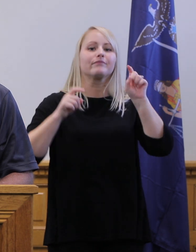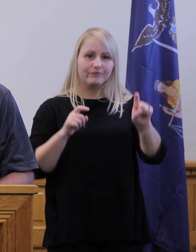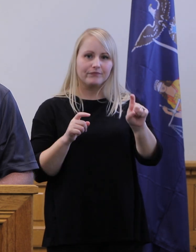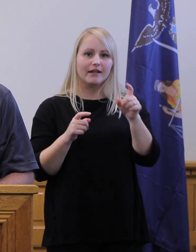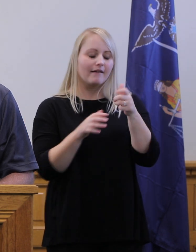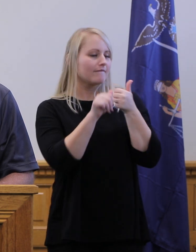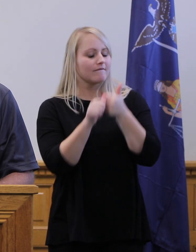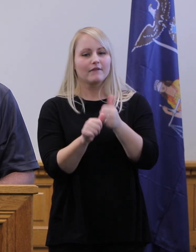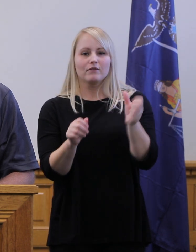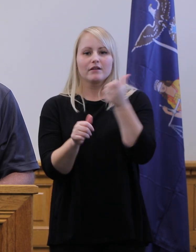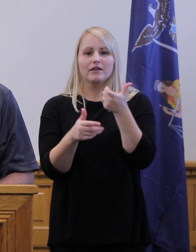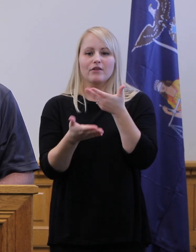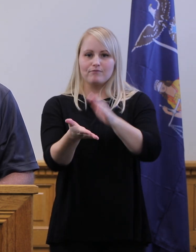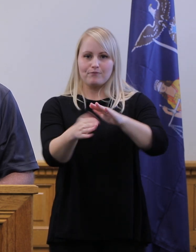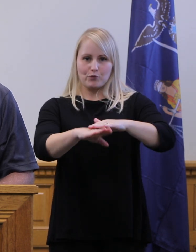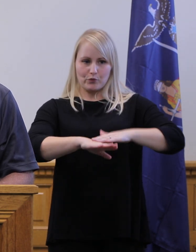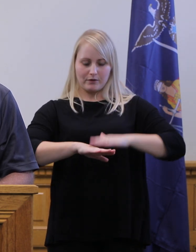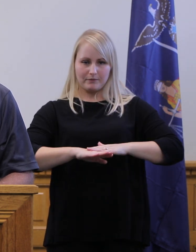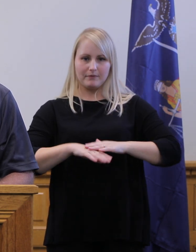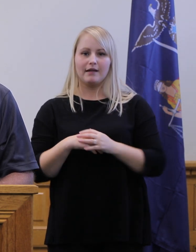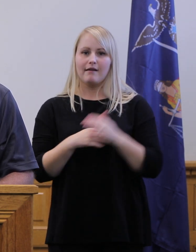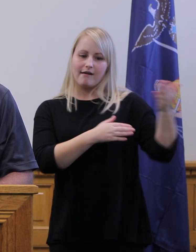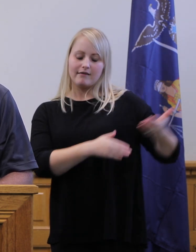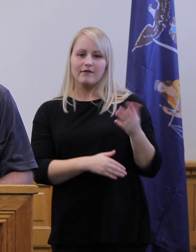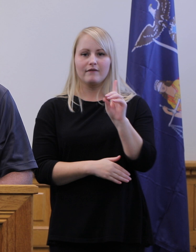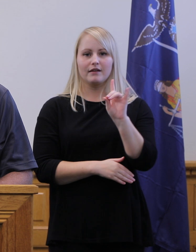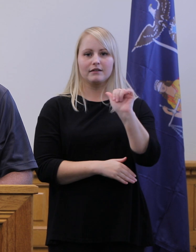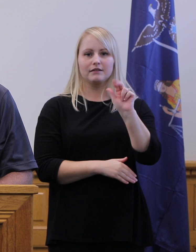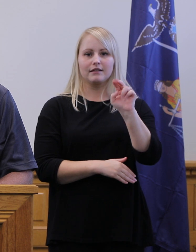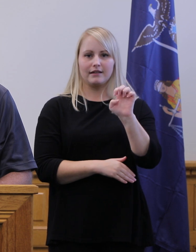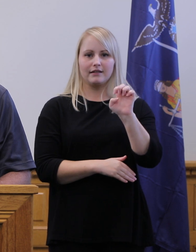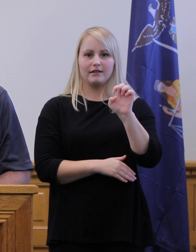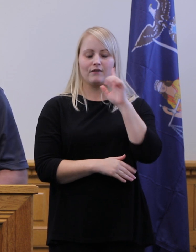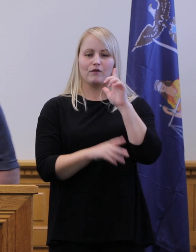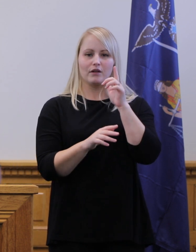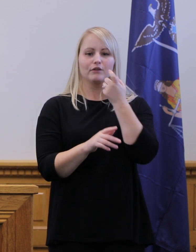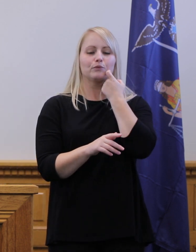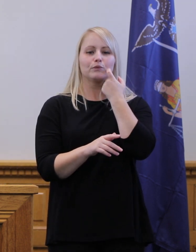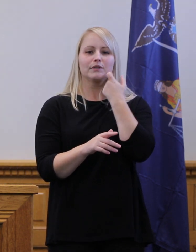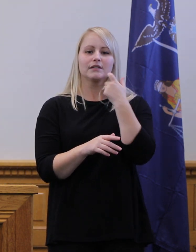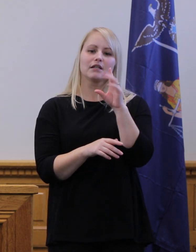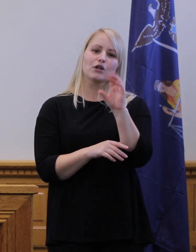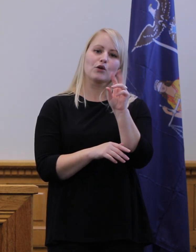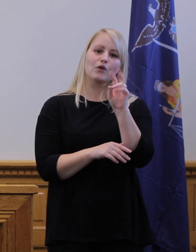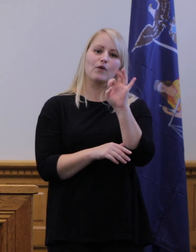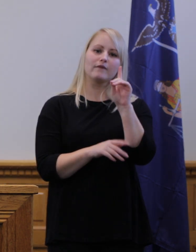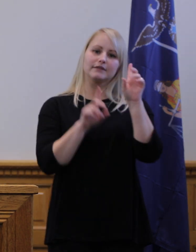other recommendations. And I invite Diane to report on the latest COVID testing results.